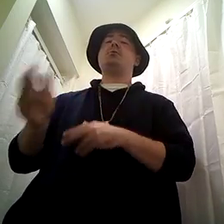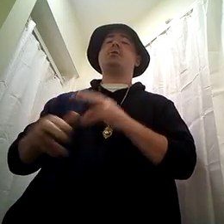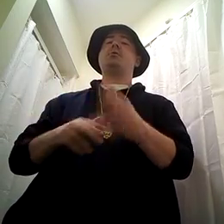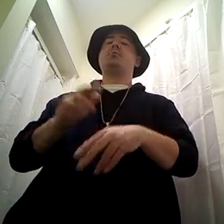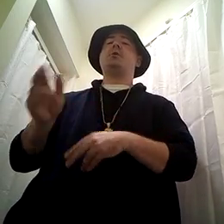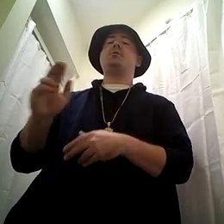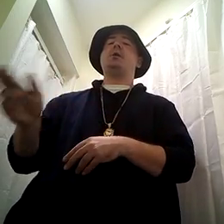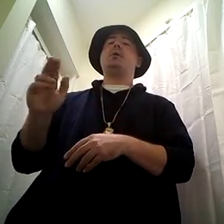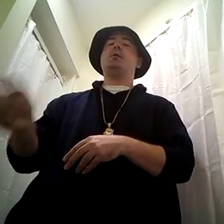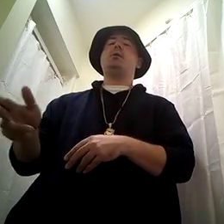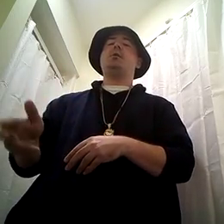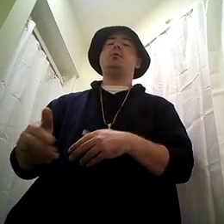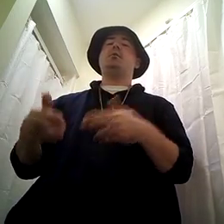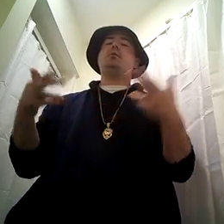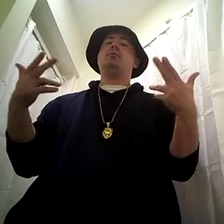Madras, Hot Madras, la la.